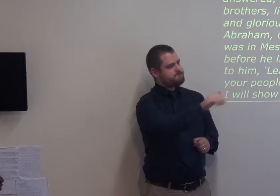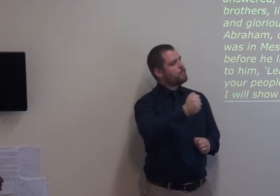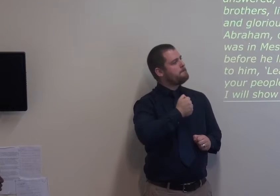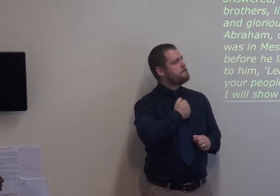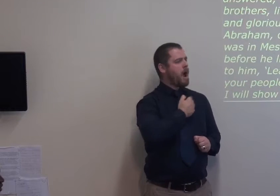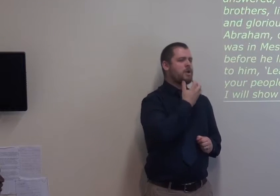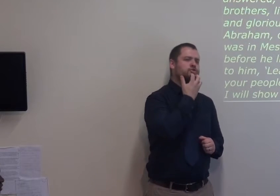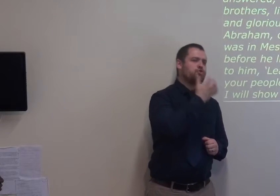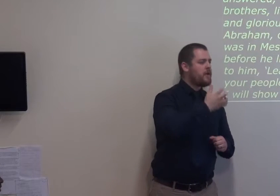brothers, listen to me.